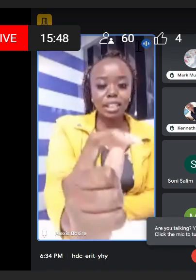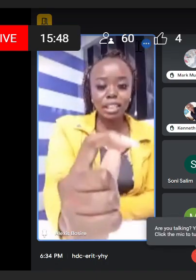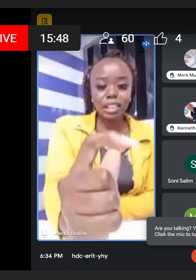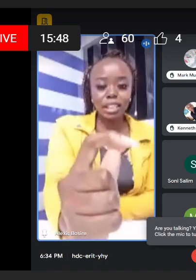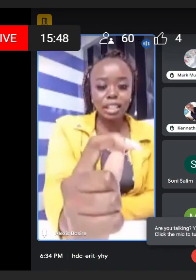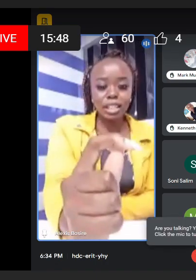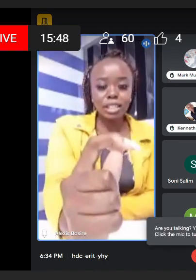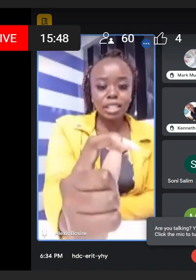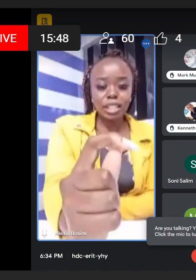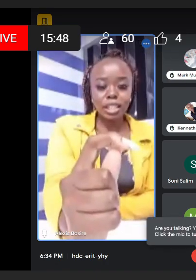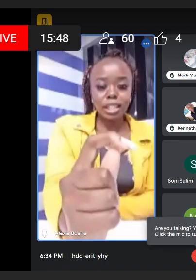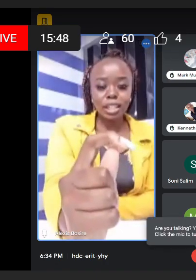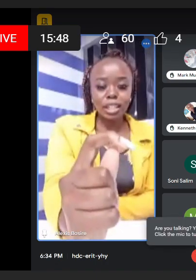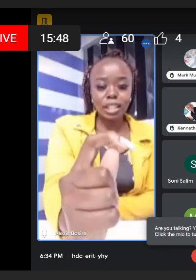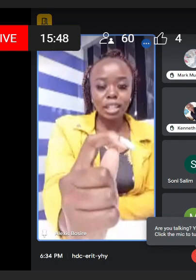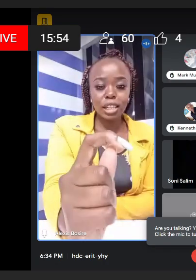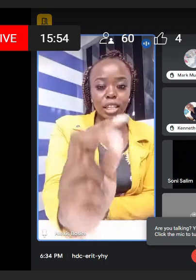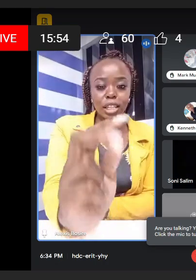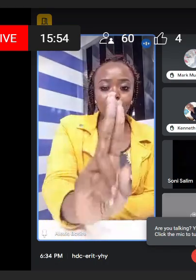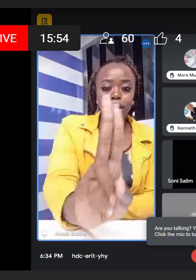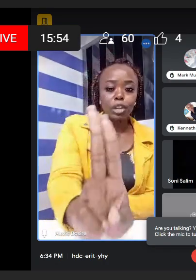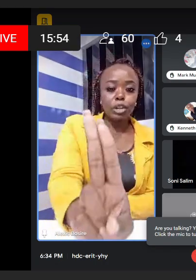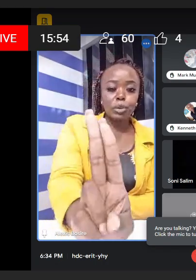then T,